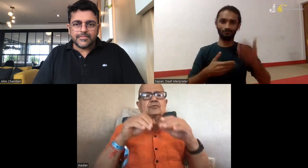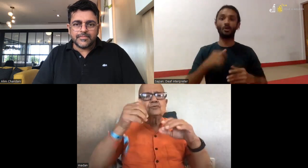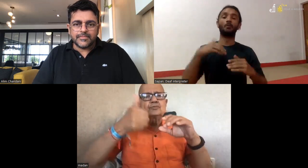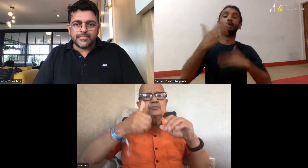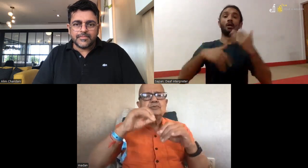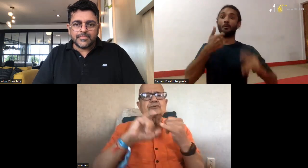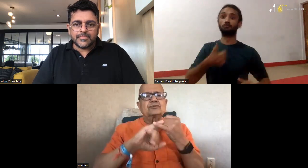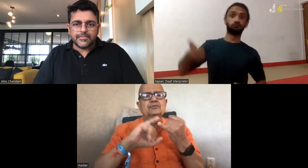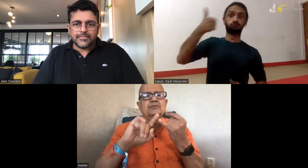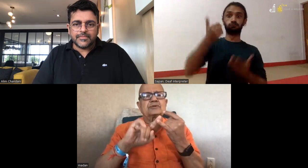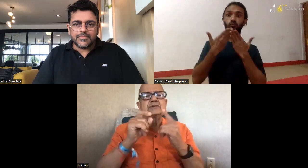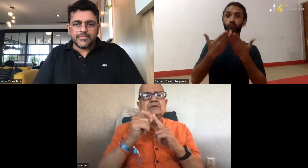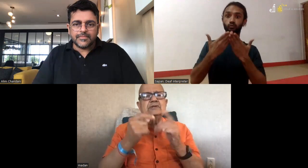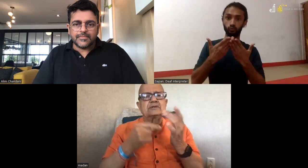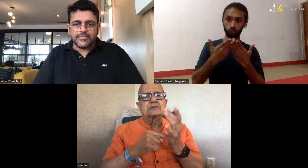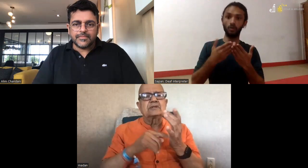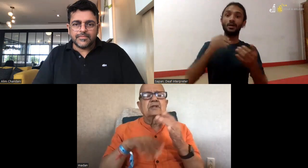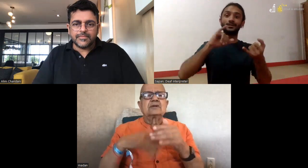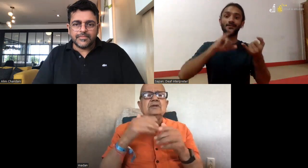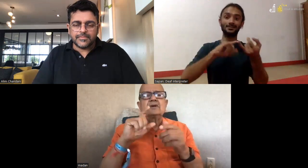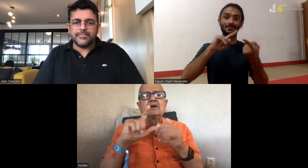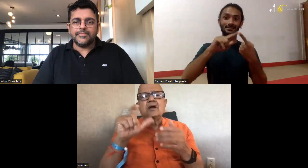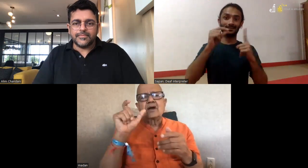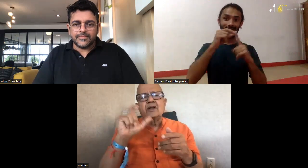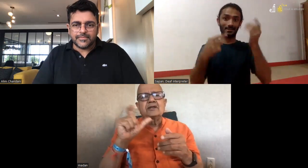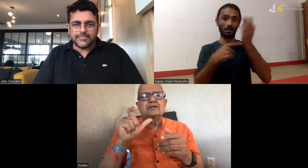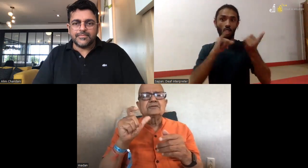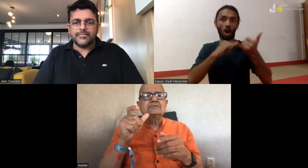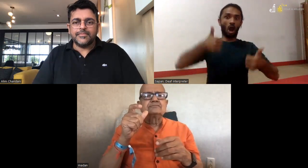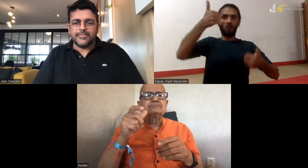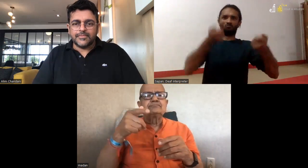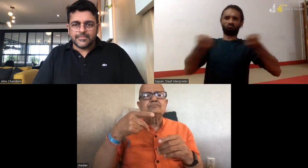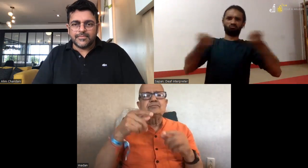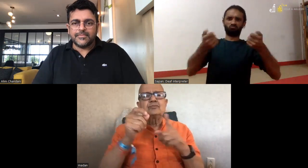there as a teacher and in the school.